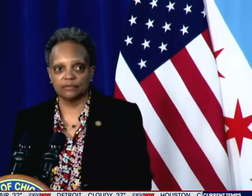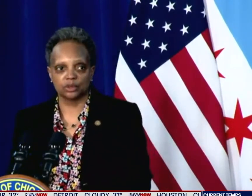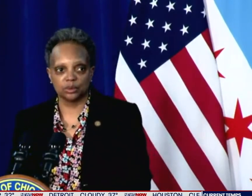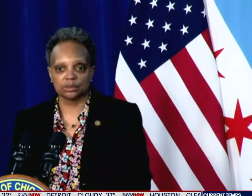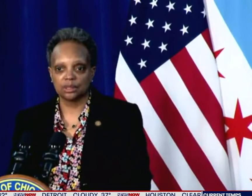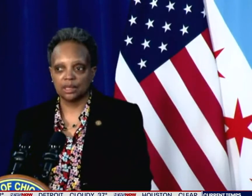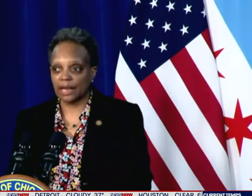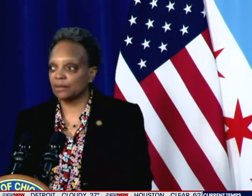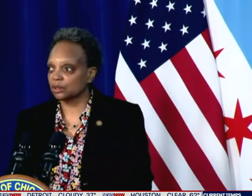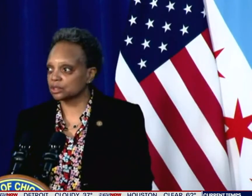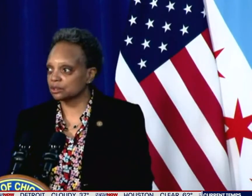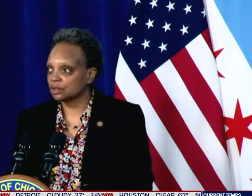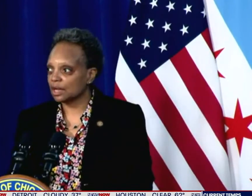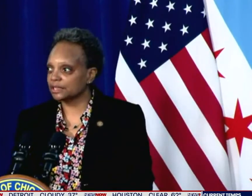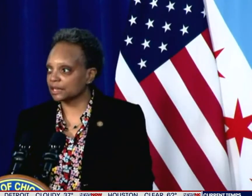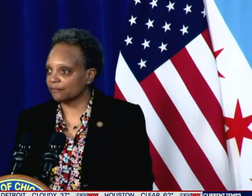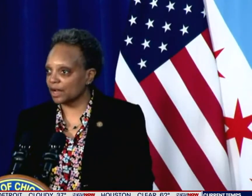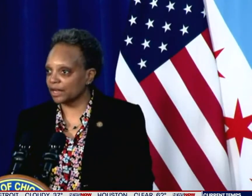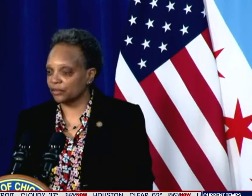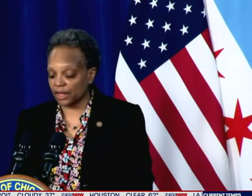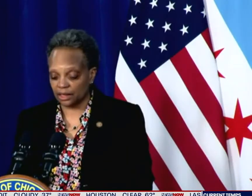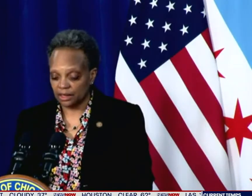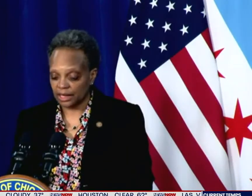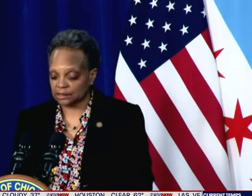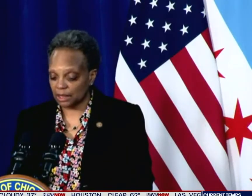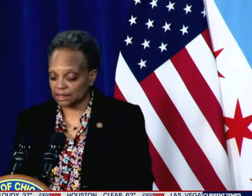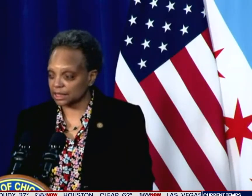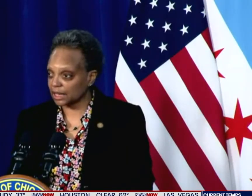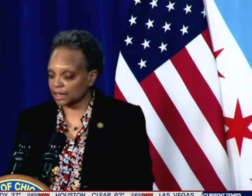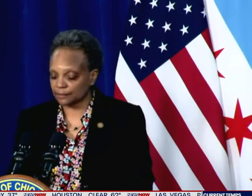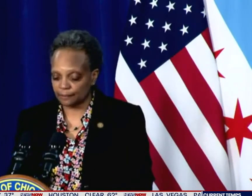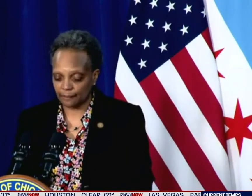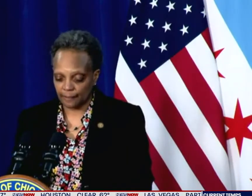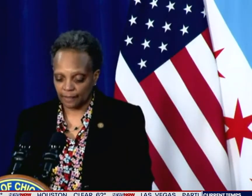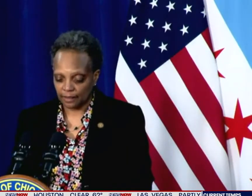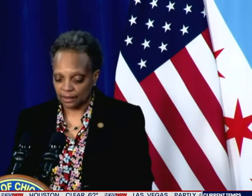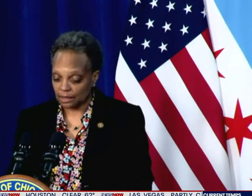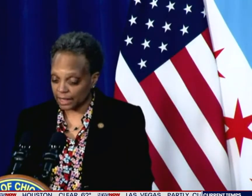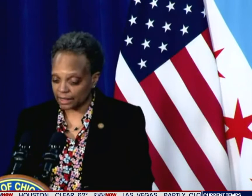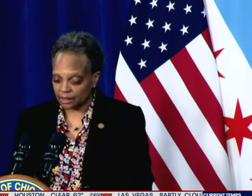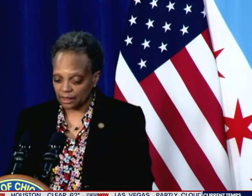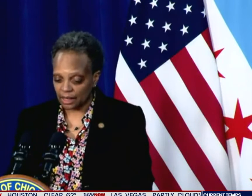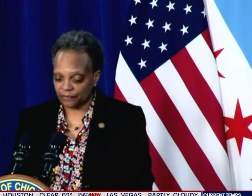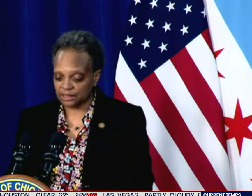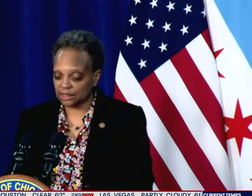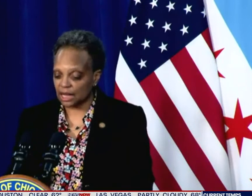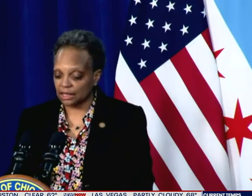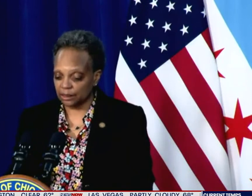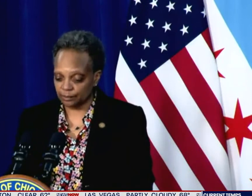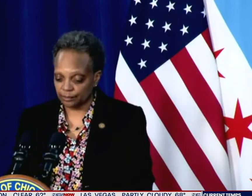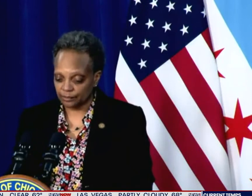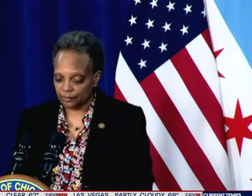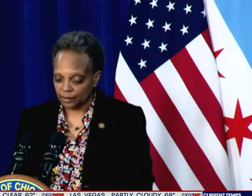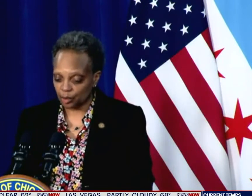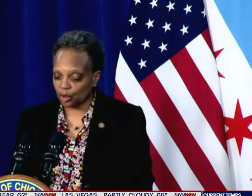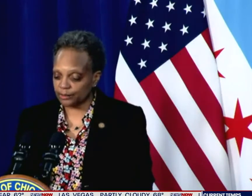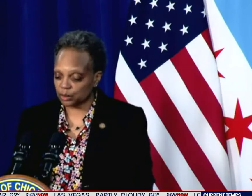many individuals. And I'm here to identify and thank as many as I can like uh Fika